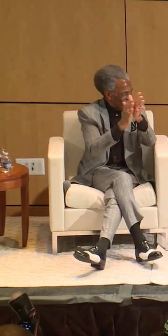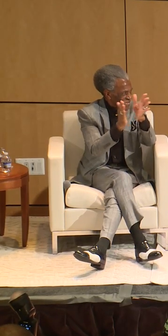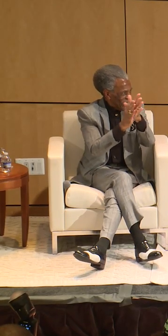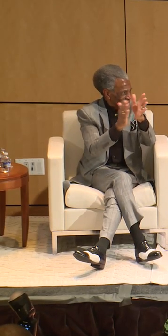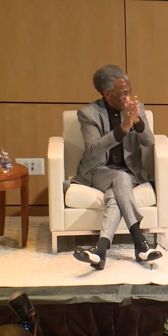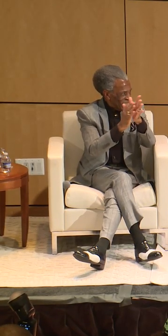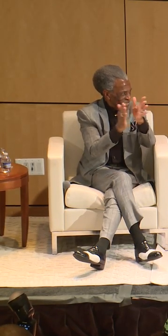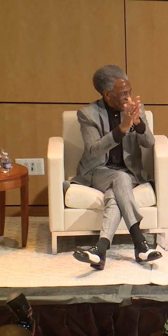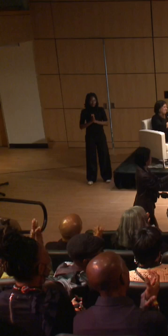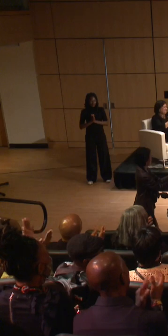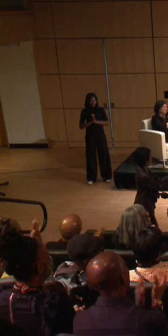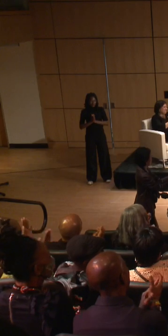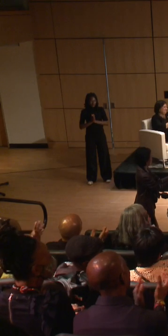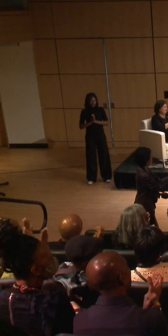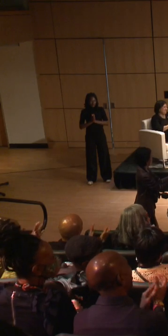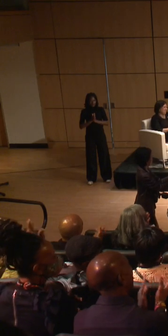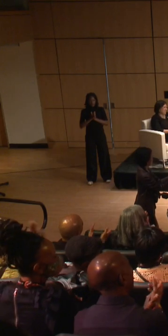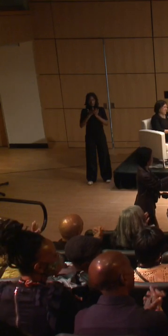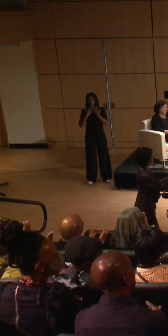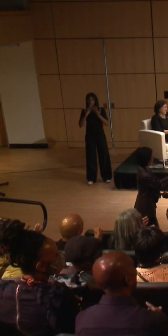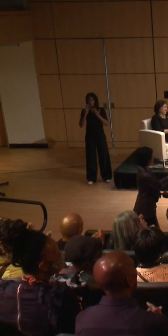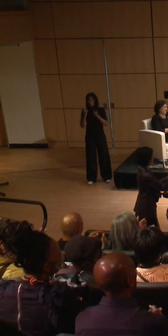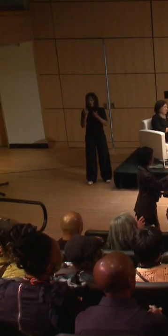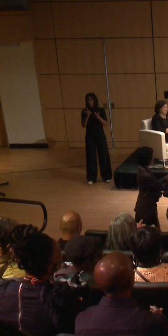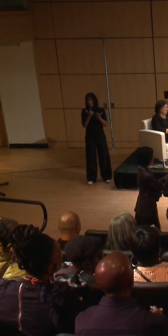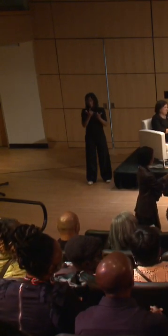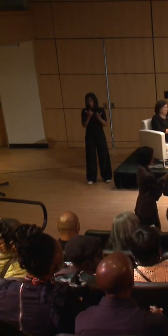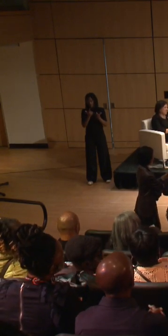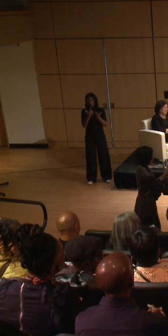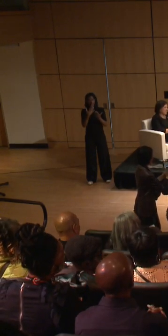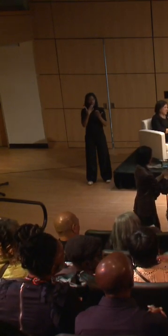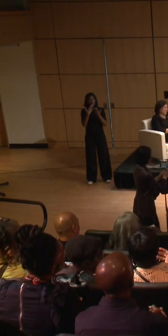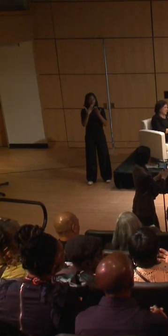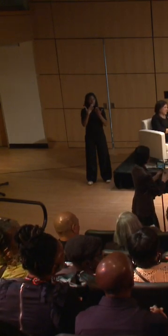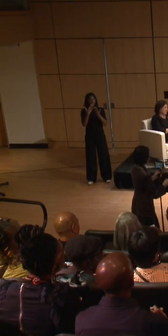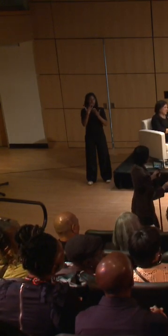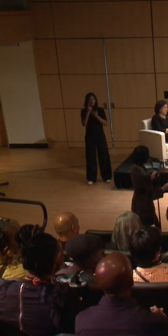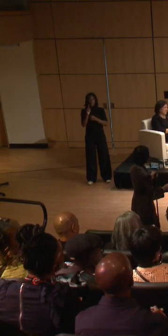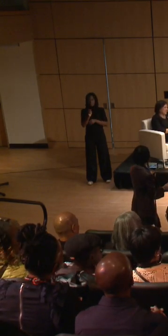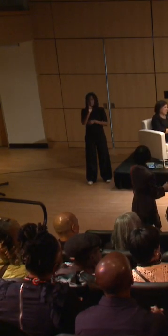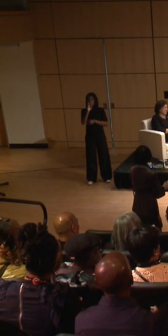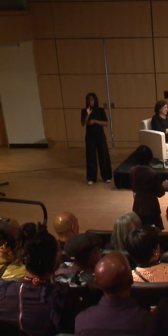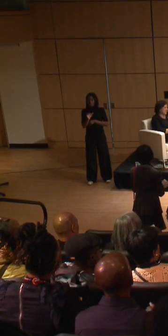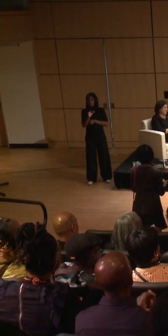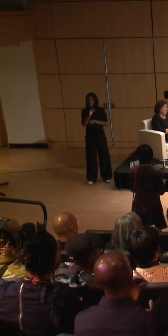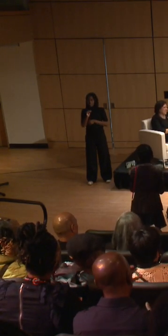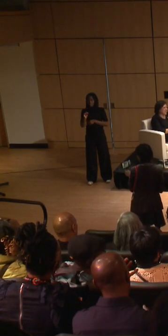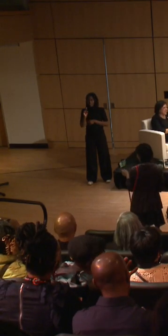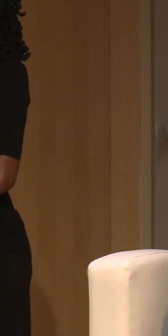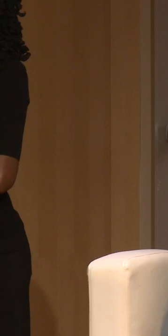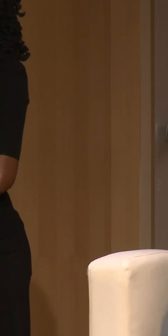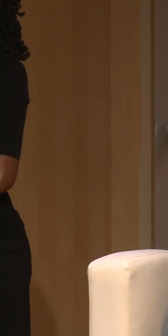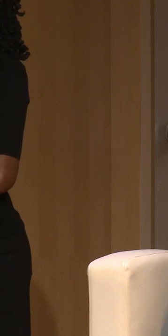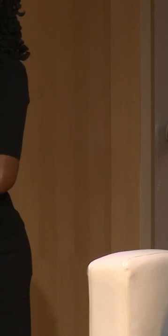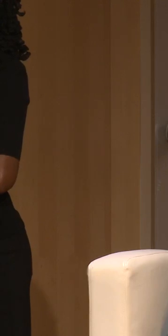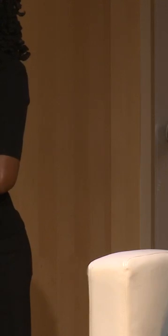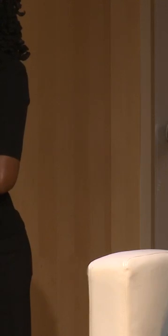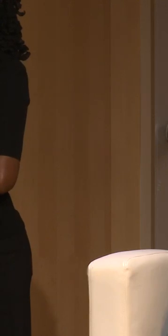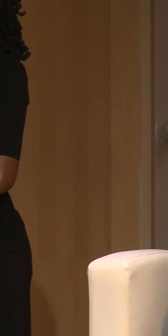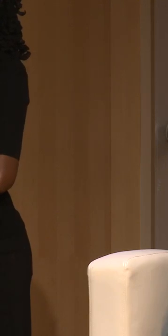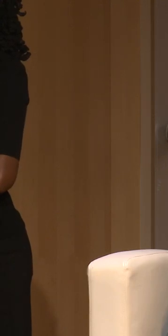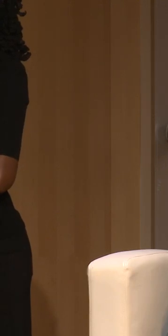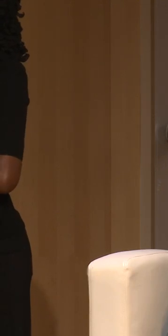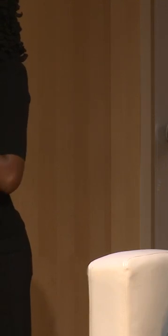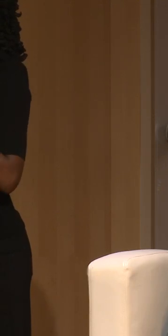Stevie, Walker. Thank you all. Thank you all. And thanks to Terry and the Lewis for having us today. And thank